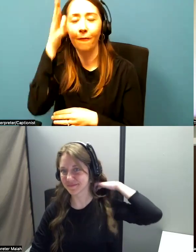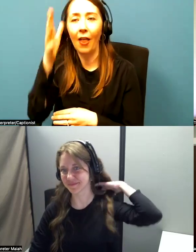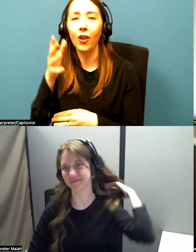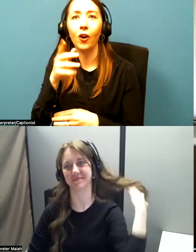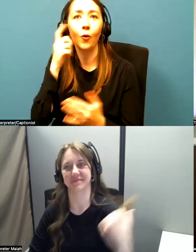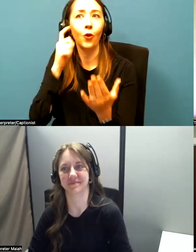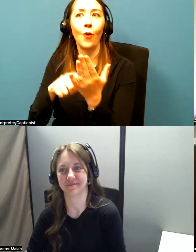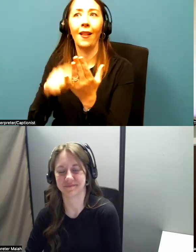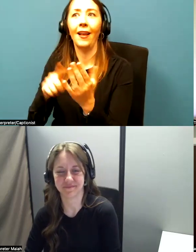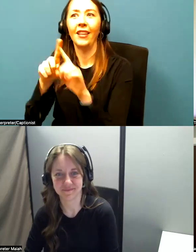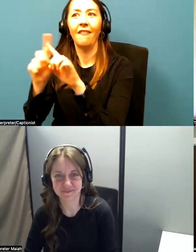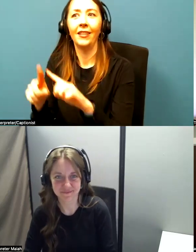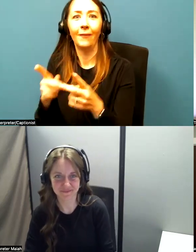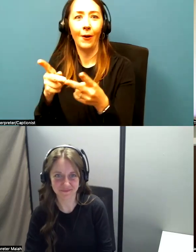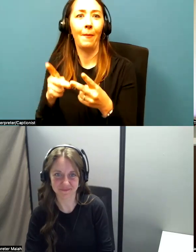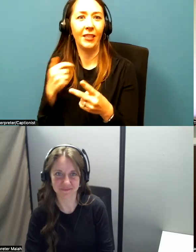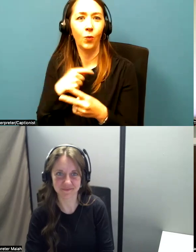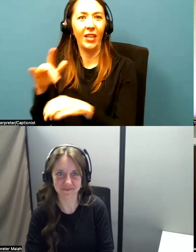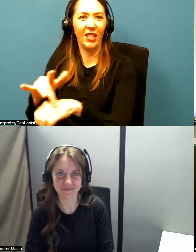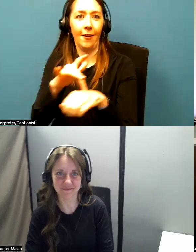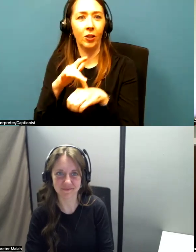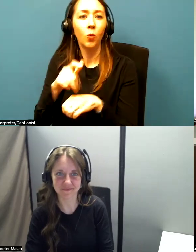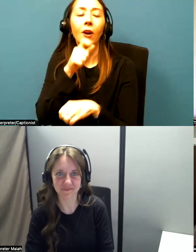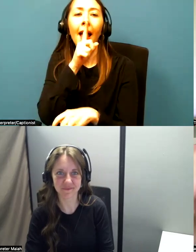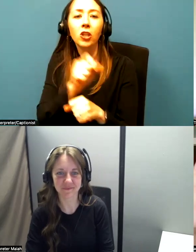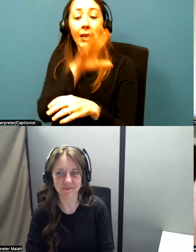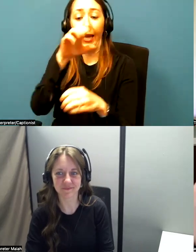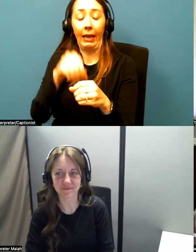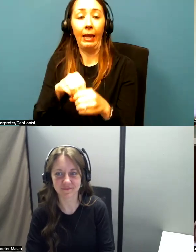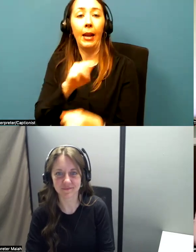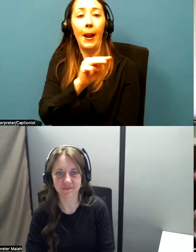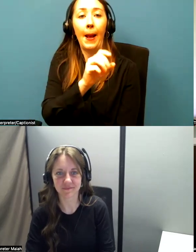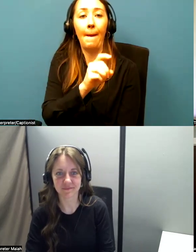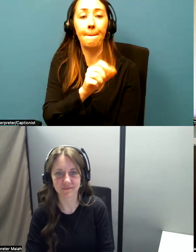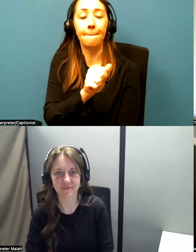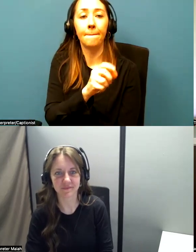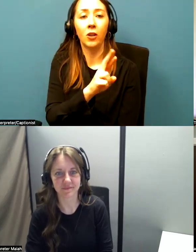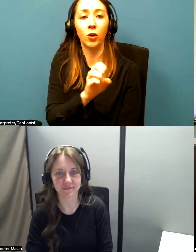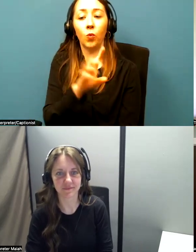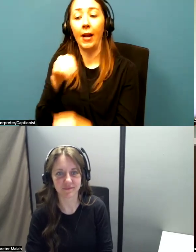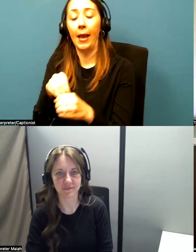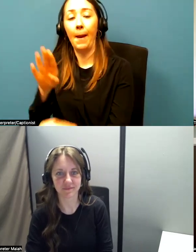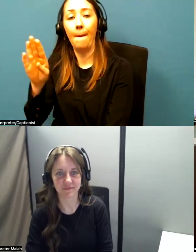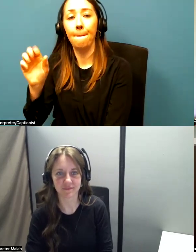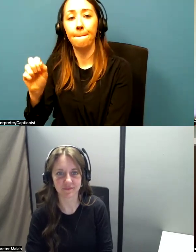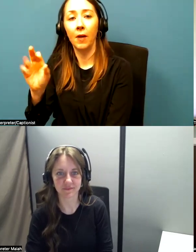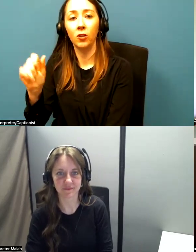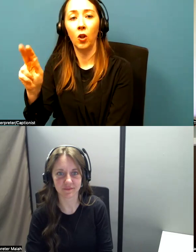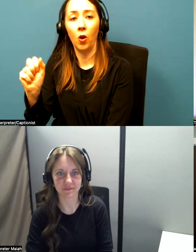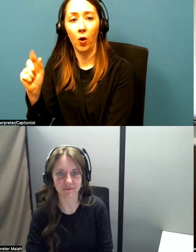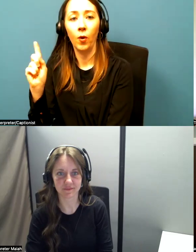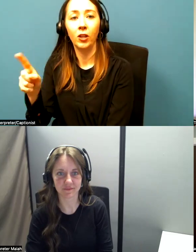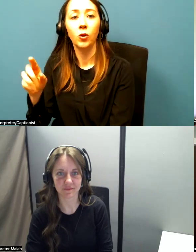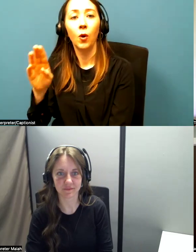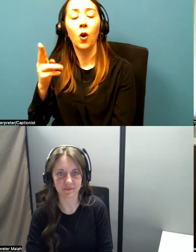a lot of where we were. I mean, we weren't in Madrid, we were in Barcelona, and then we went over to Bilbao, which I really recommend.